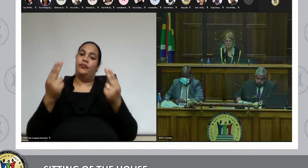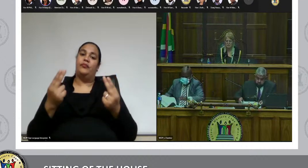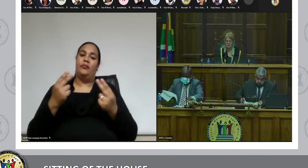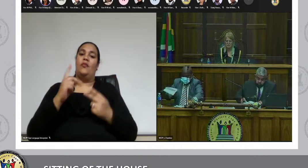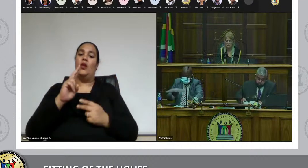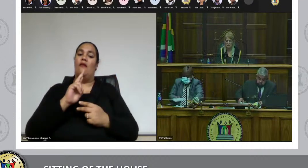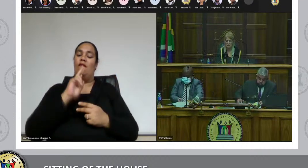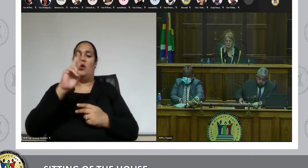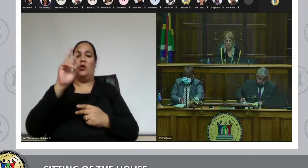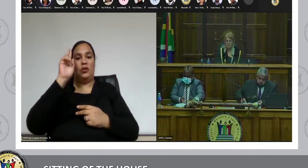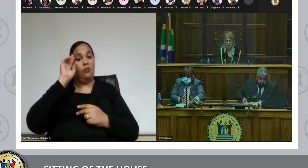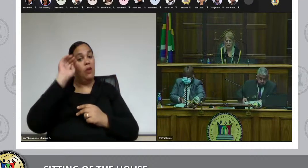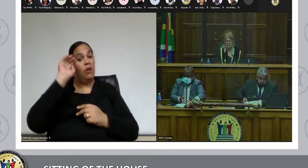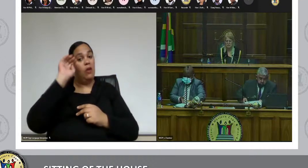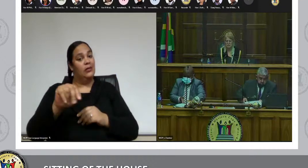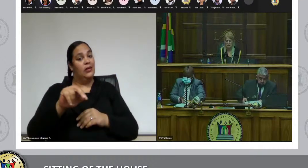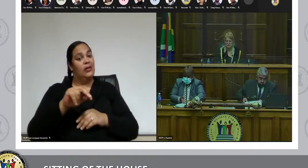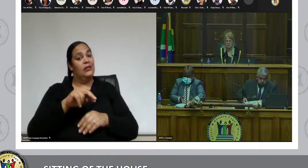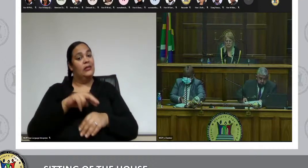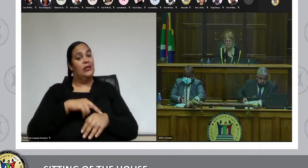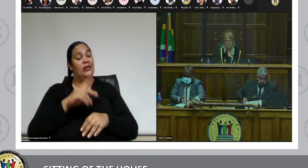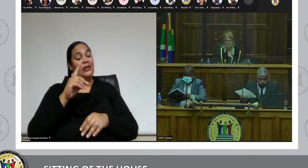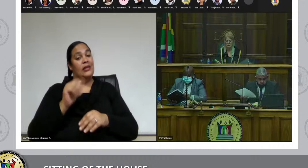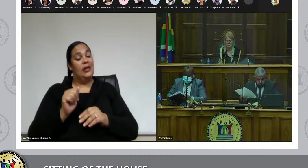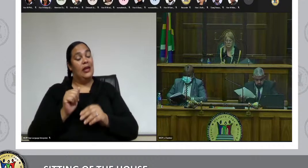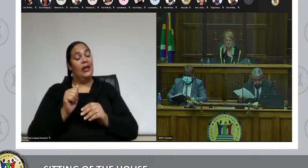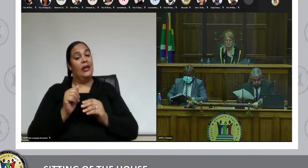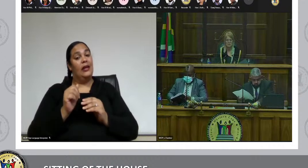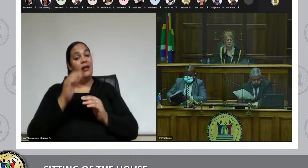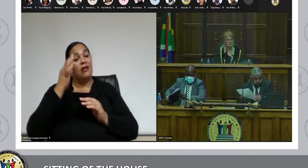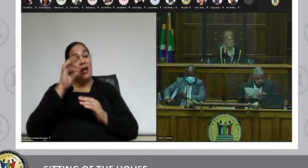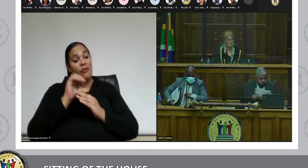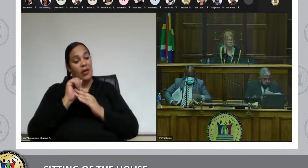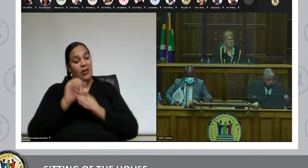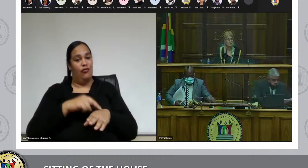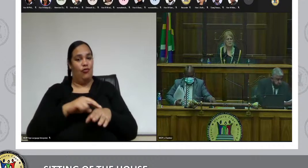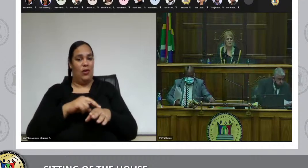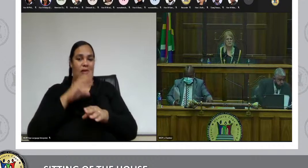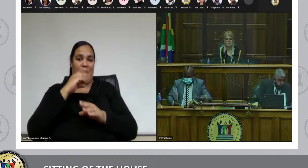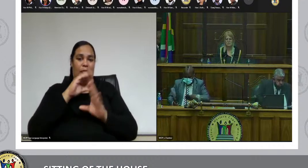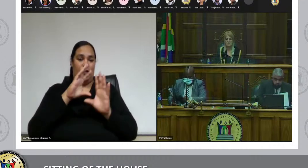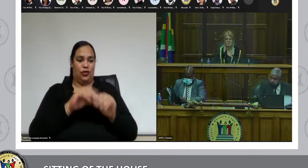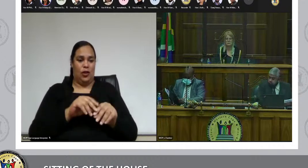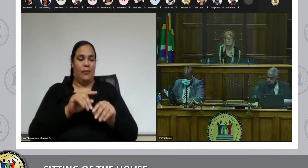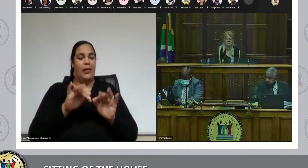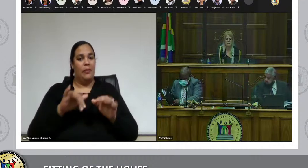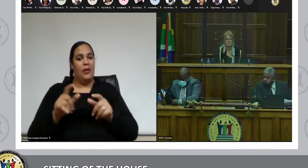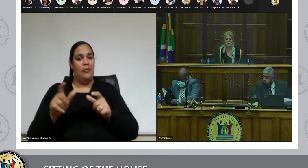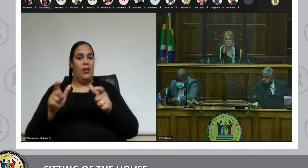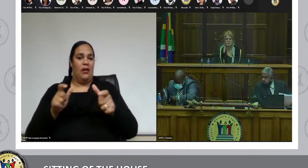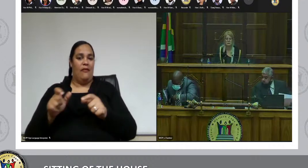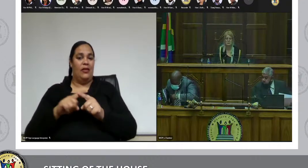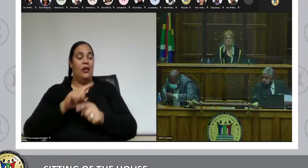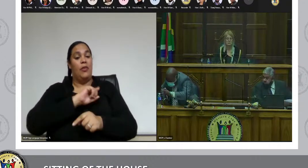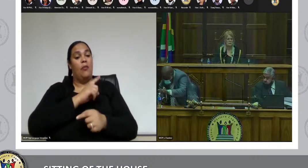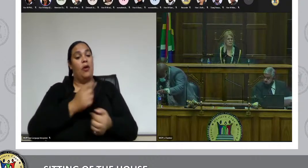voice to remind that this racist DA-led government, that it is in the people who govern, and that the power granted to this government